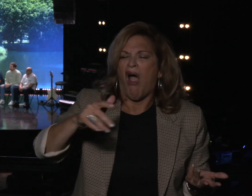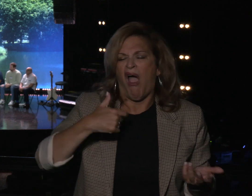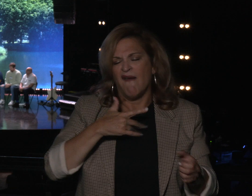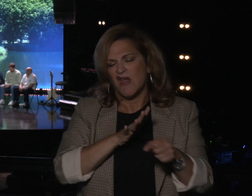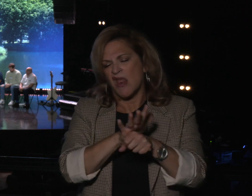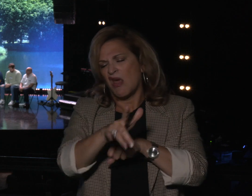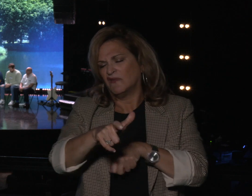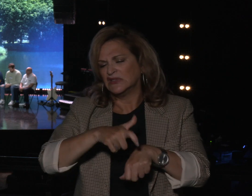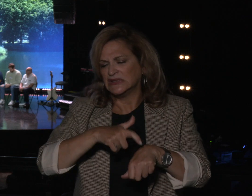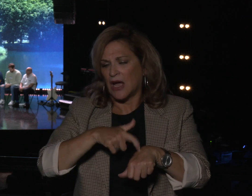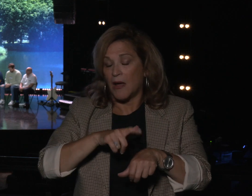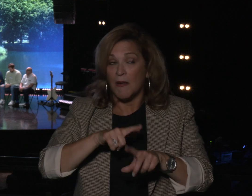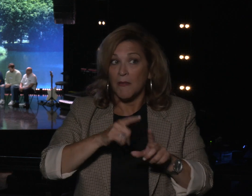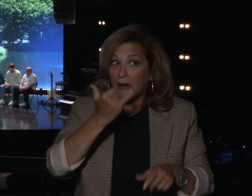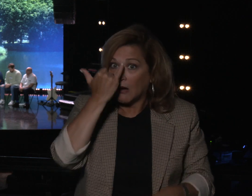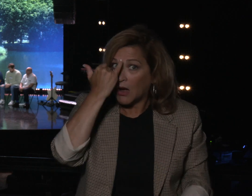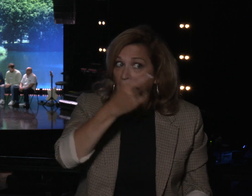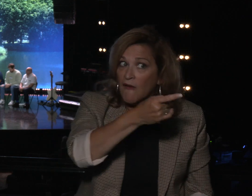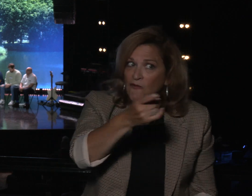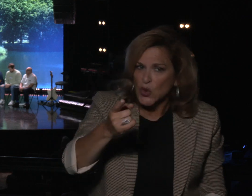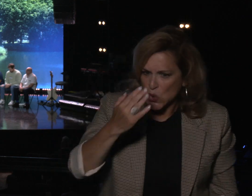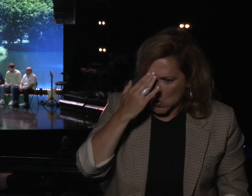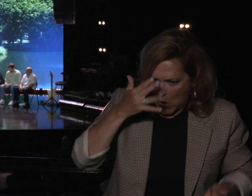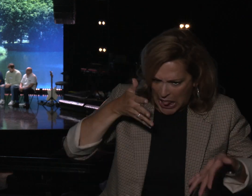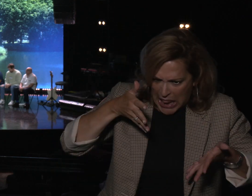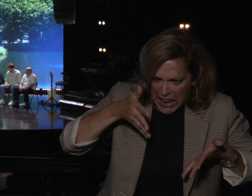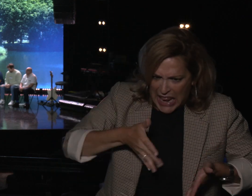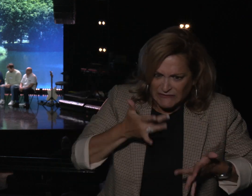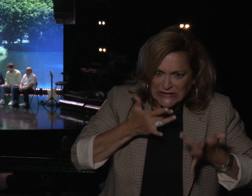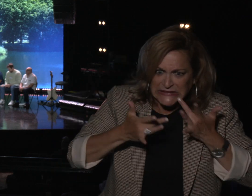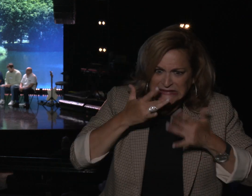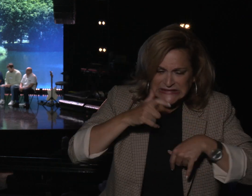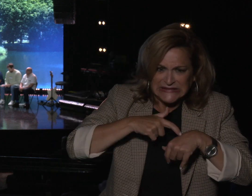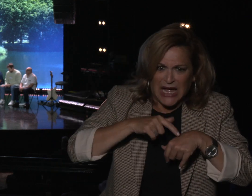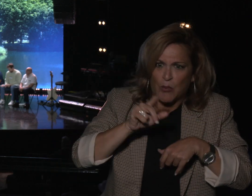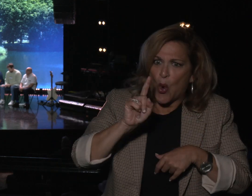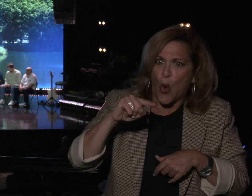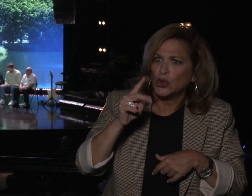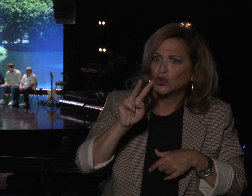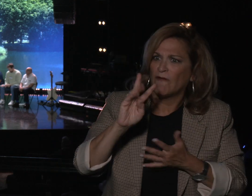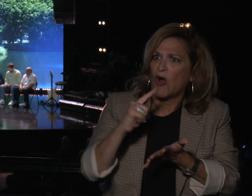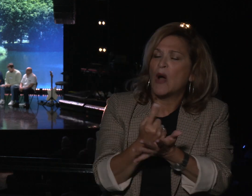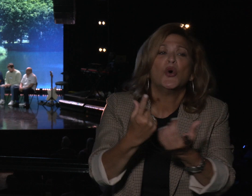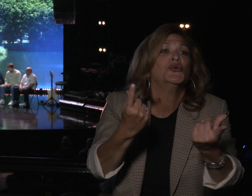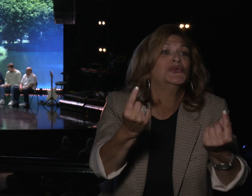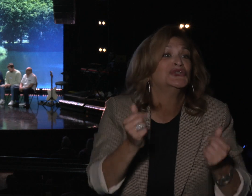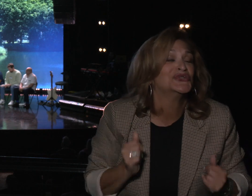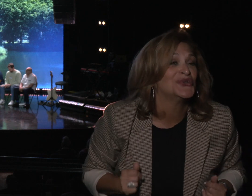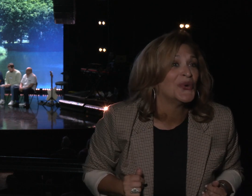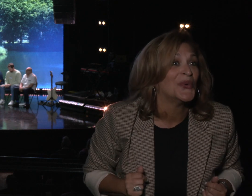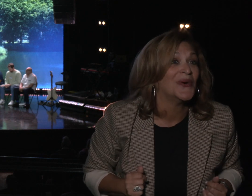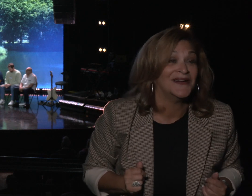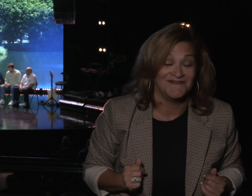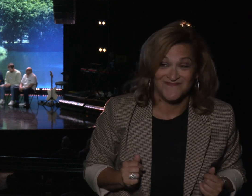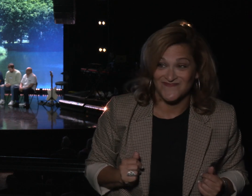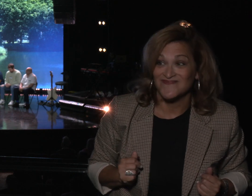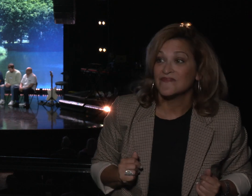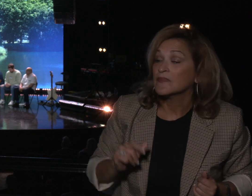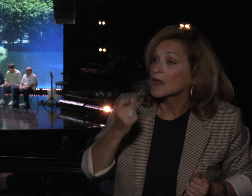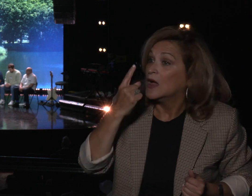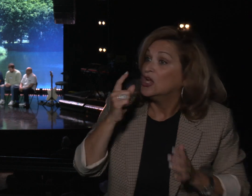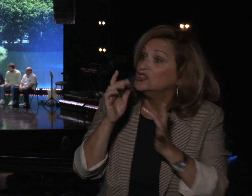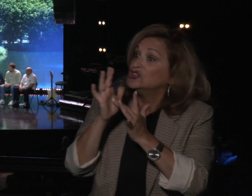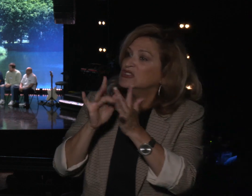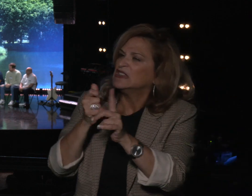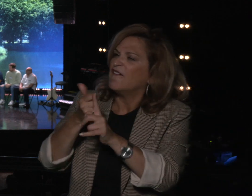left, but if you knew, man, wouldn't you spend that time different? Well, Jesus knows that he's